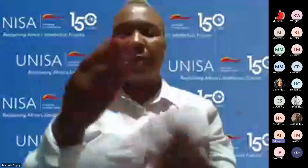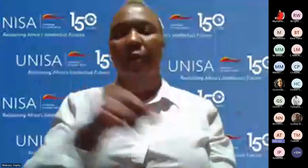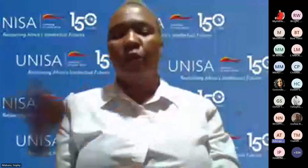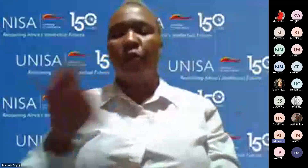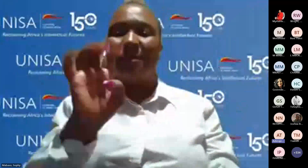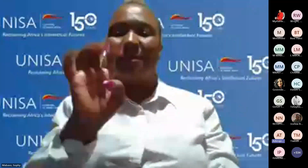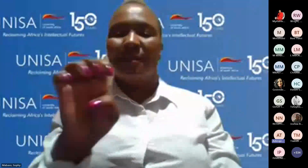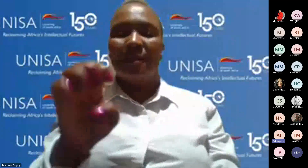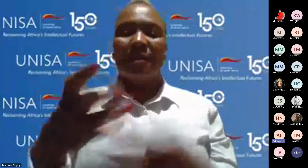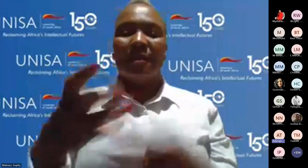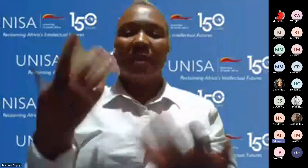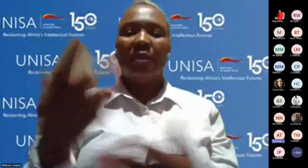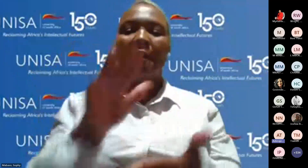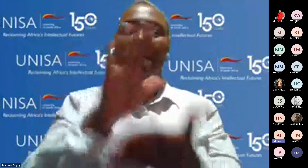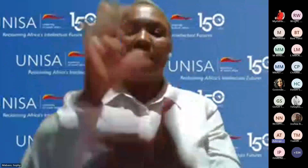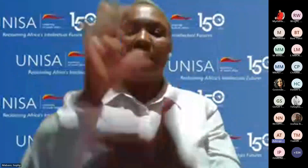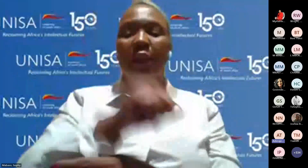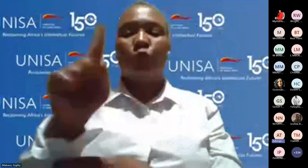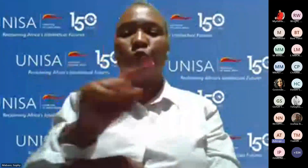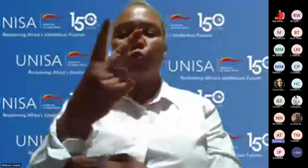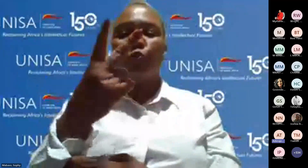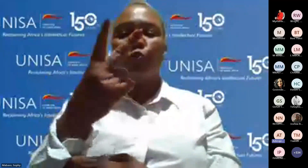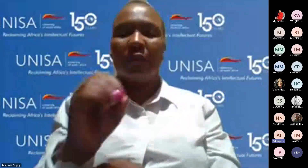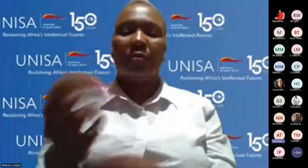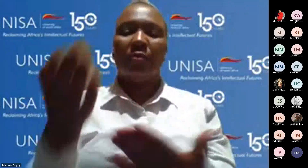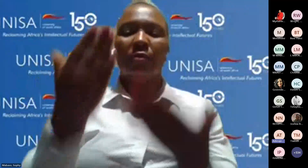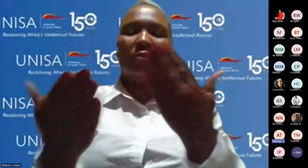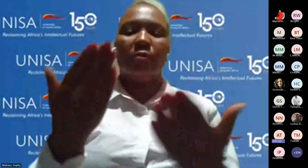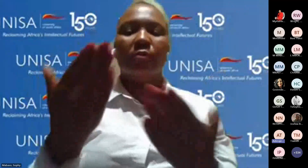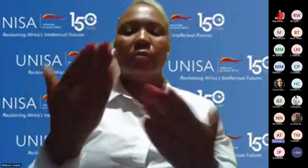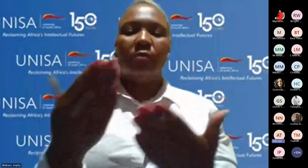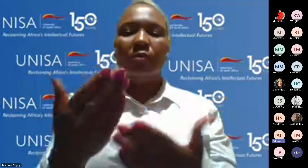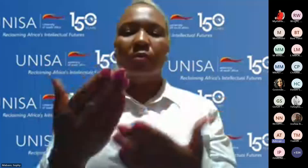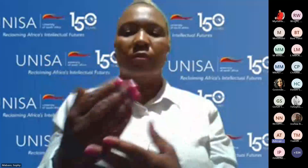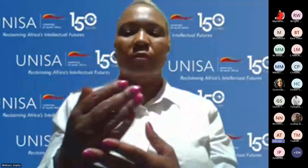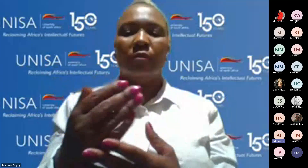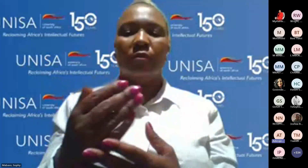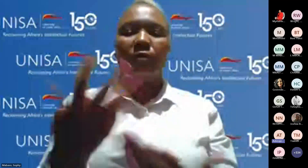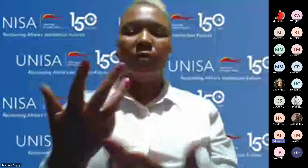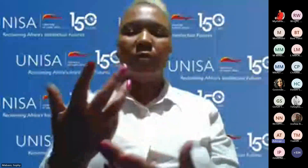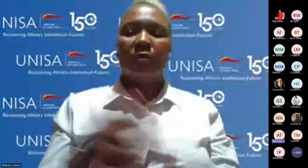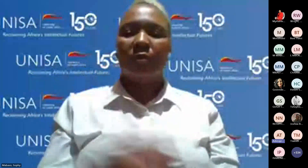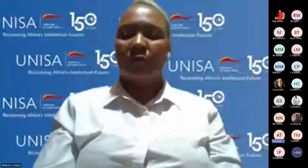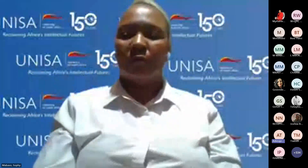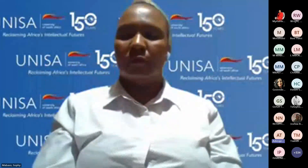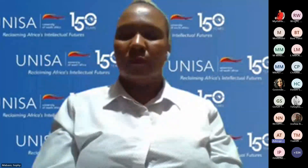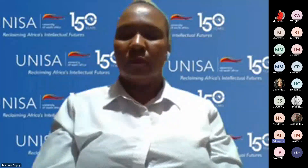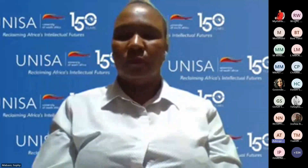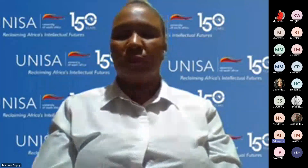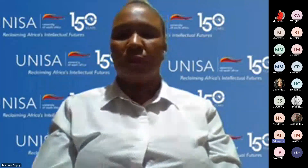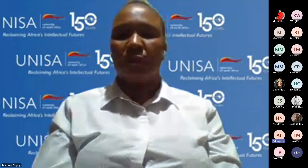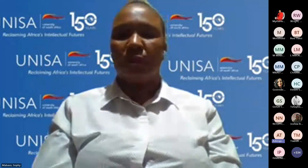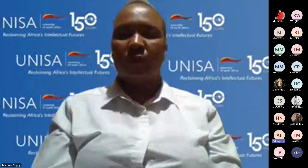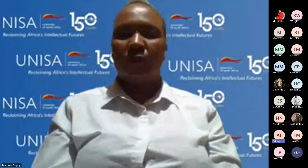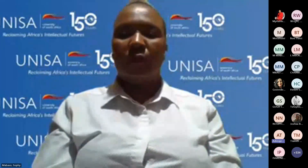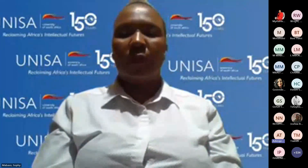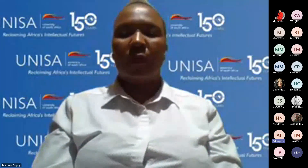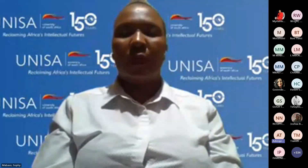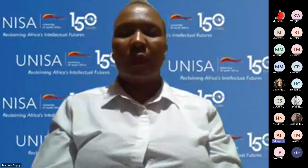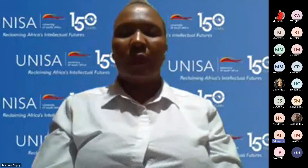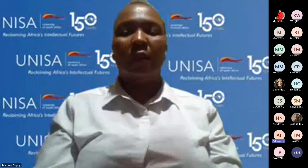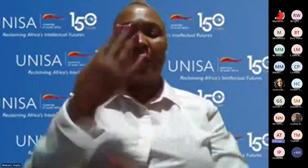others 15 to 20, the choice items may be from A up to F. Doesn't this affect the attitude or